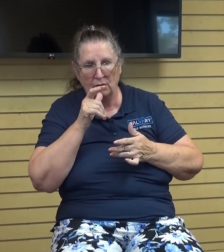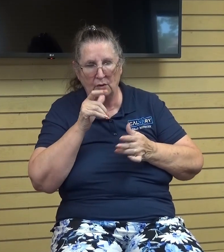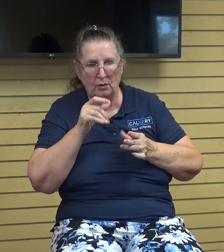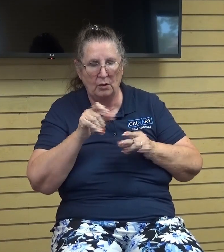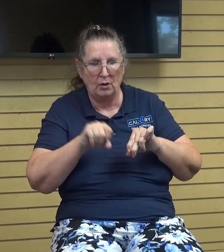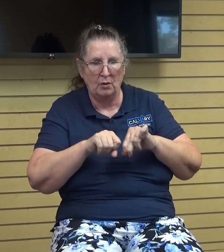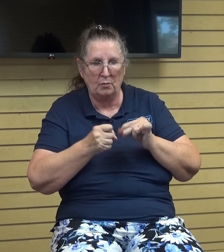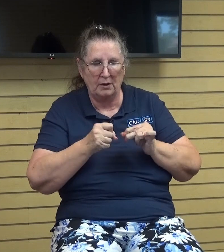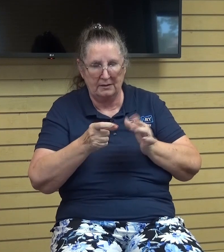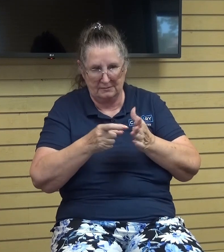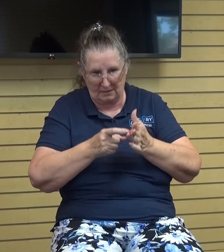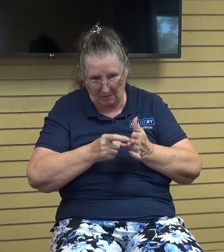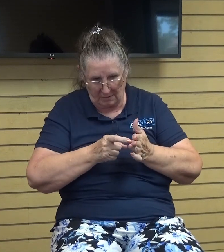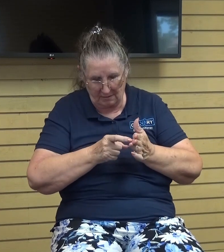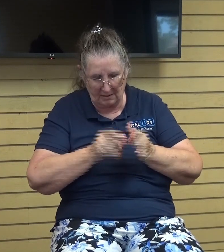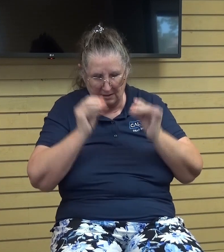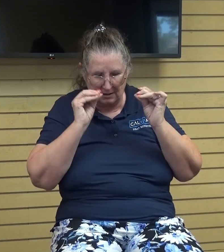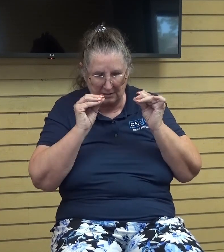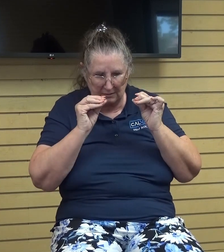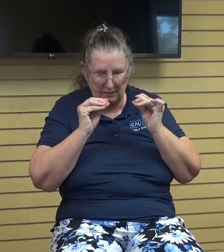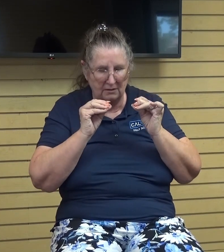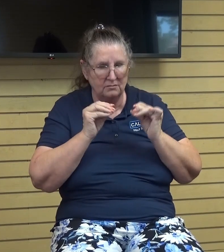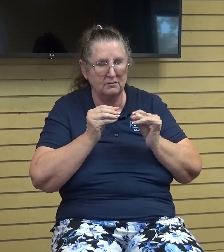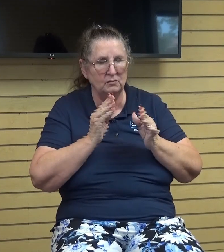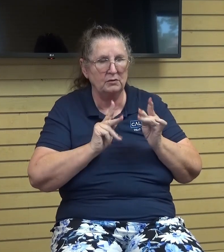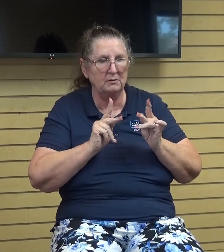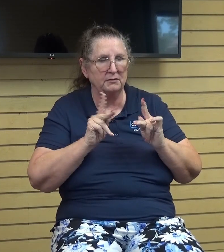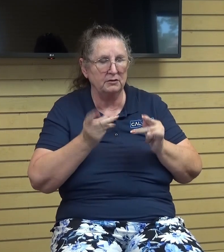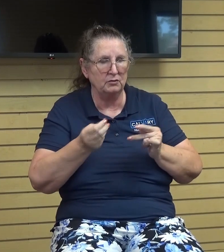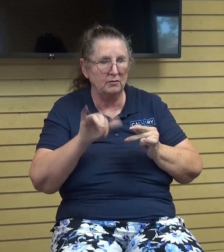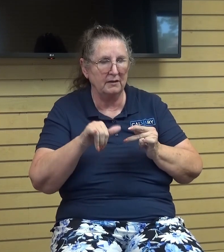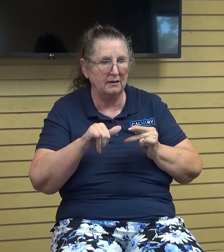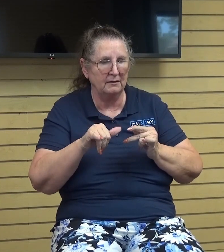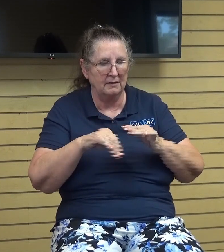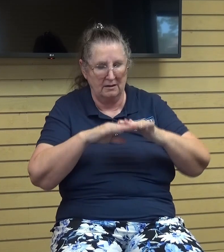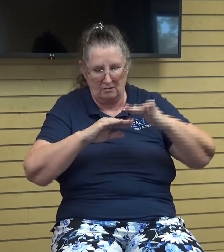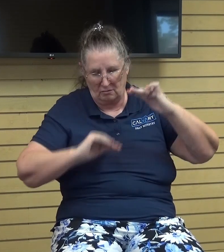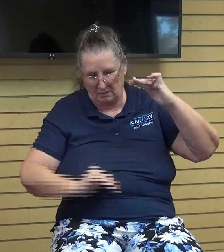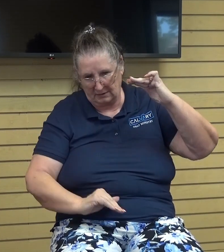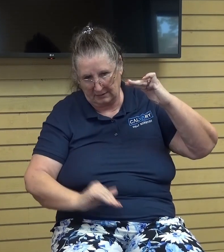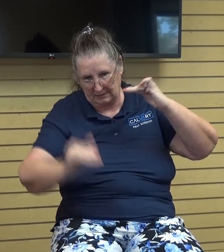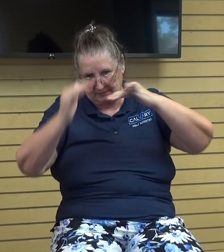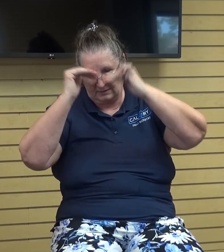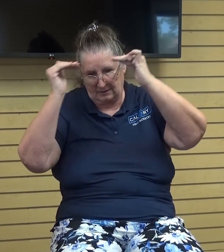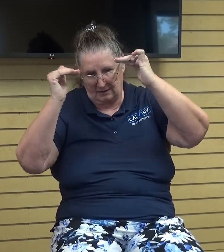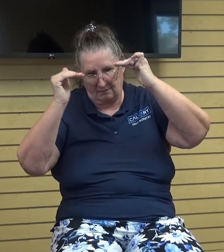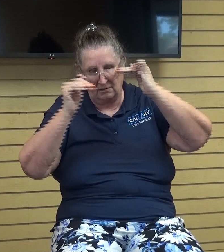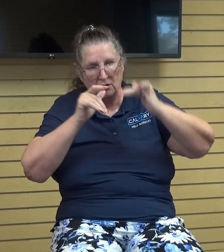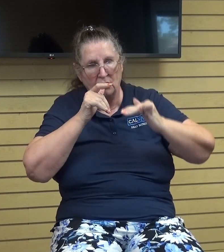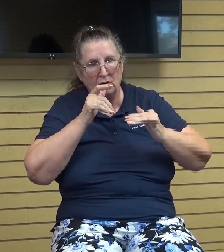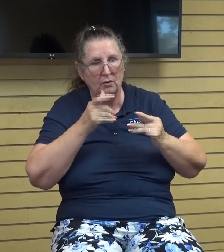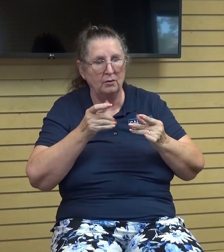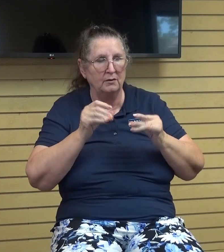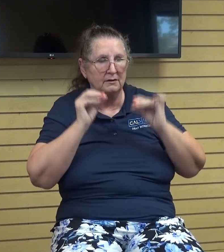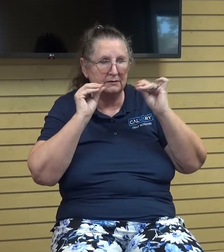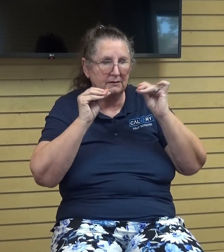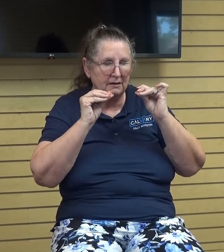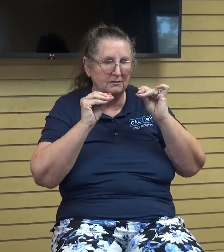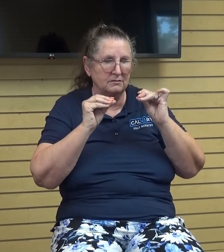commandments and teaches men so shall be called least in the kingdom of heaven, but whoever does and teaches them, he shall be called